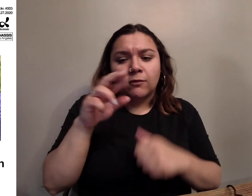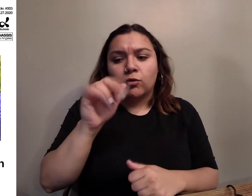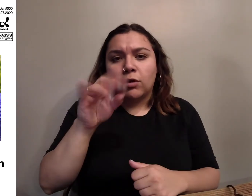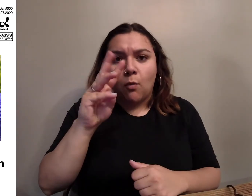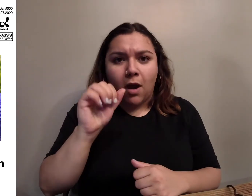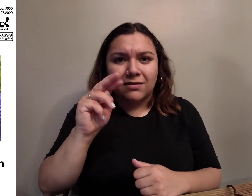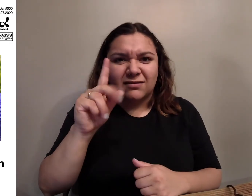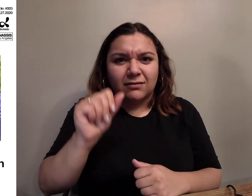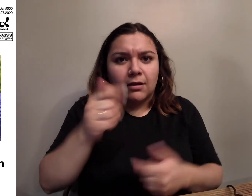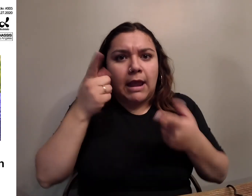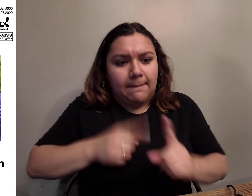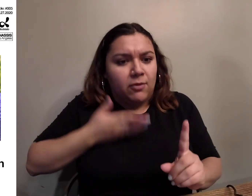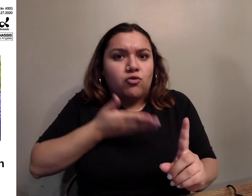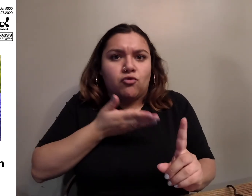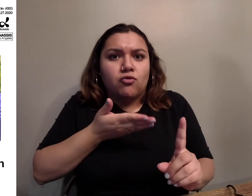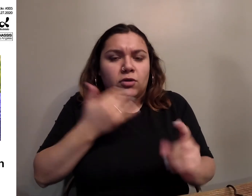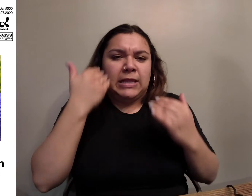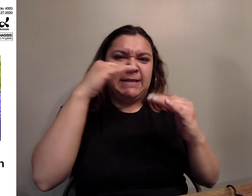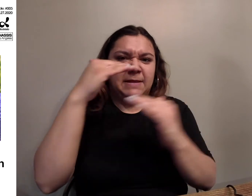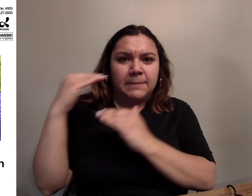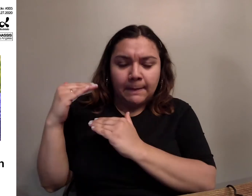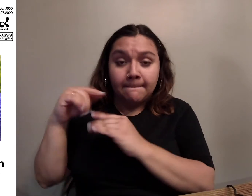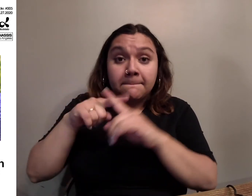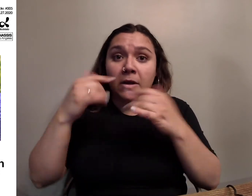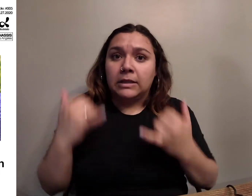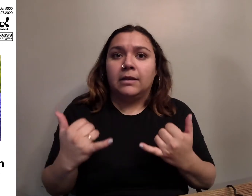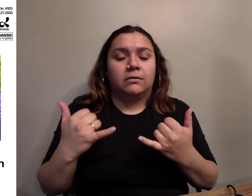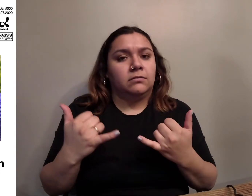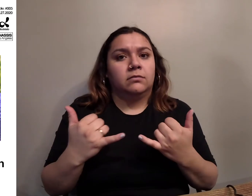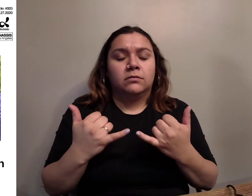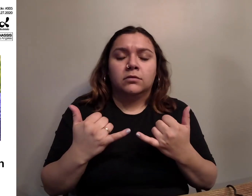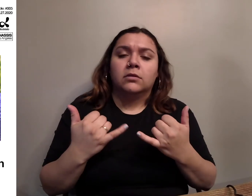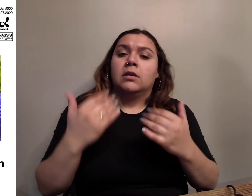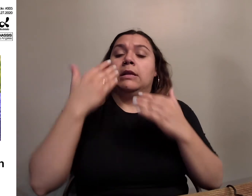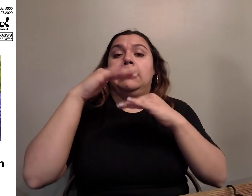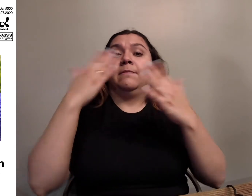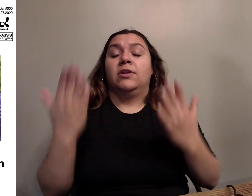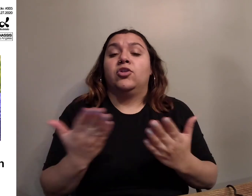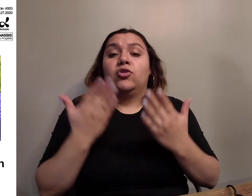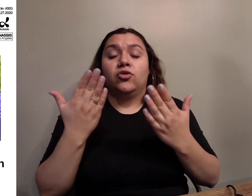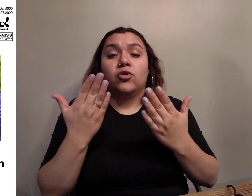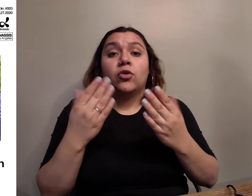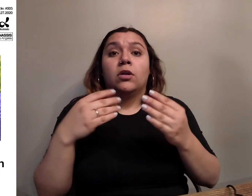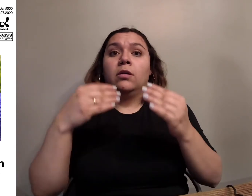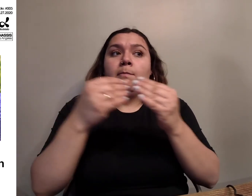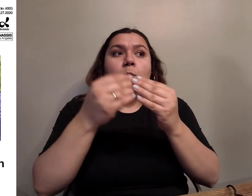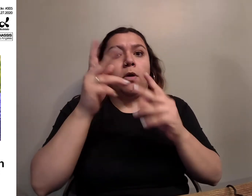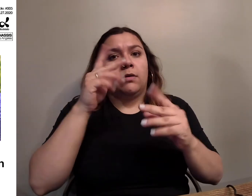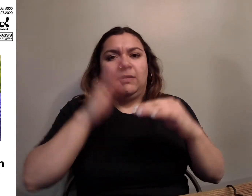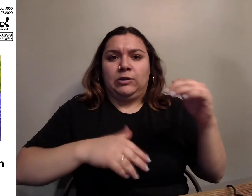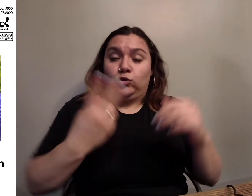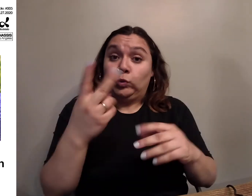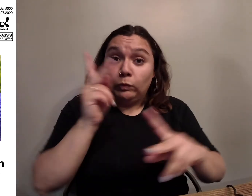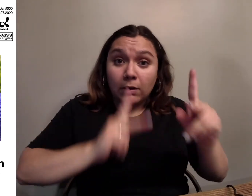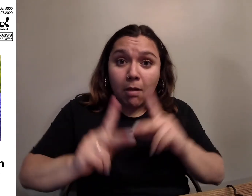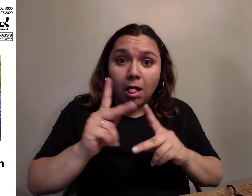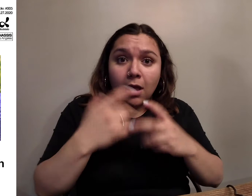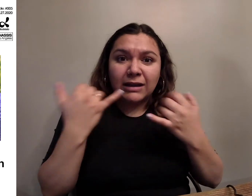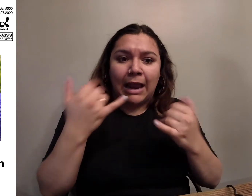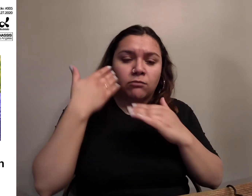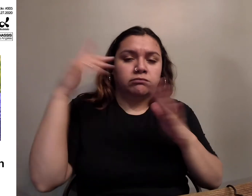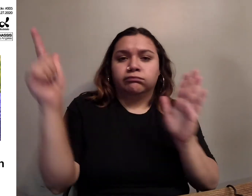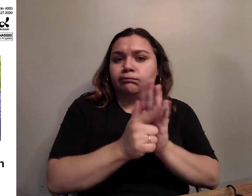Rwanda. And now, of course, they restricted groups higher than 2 together